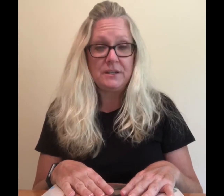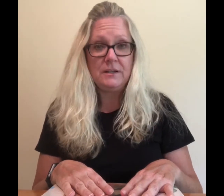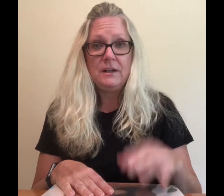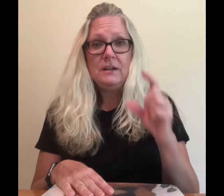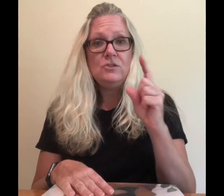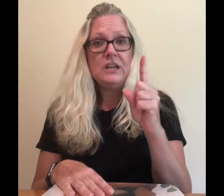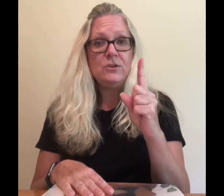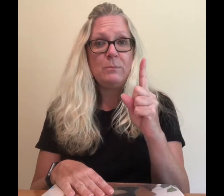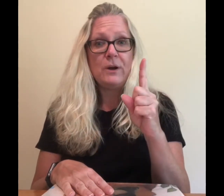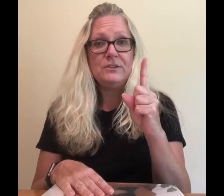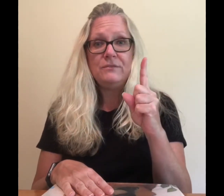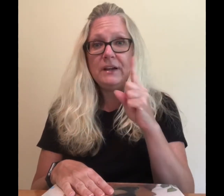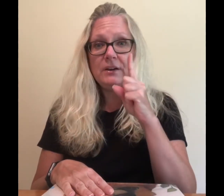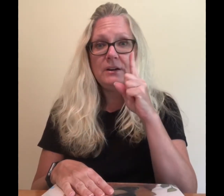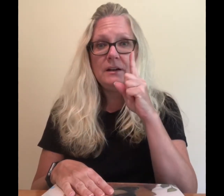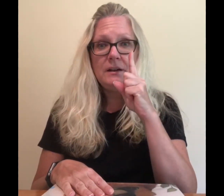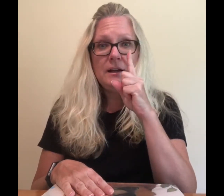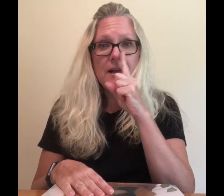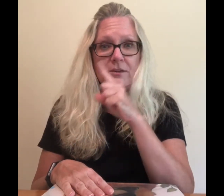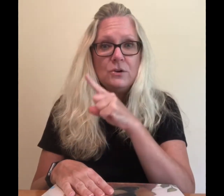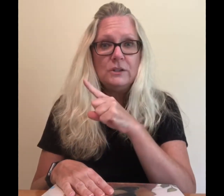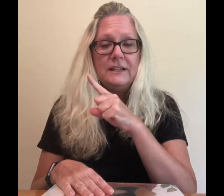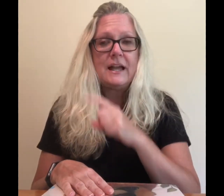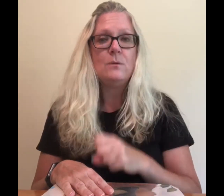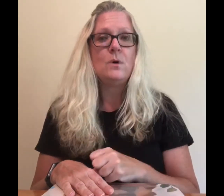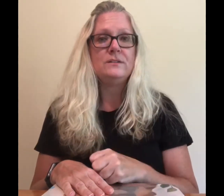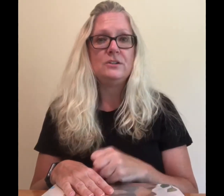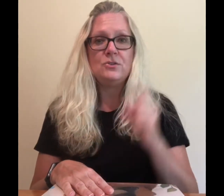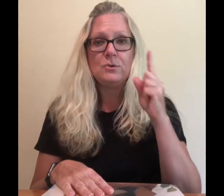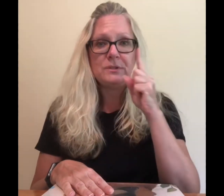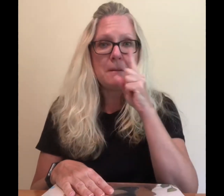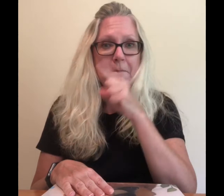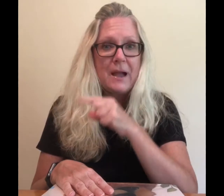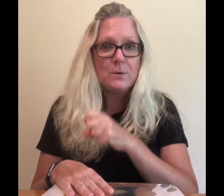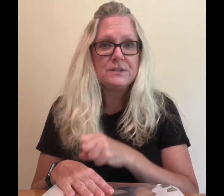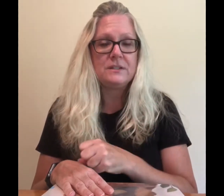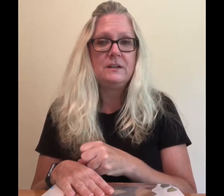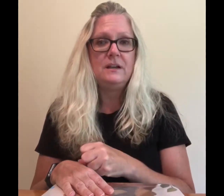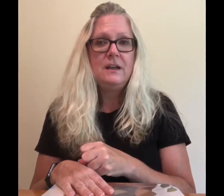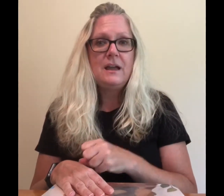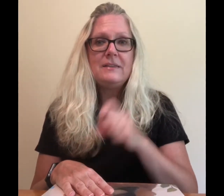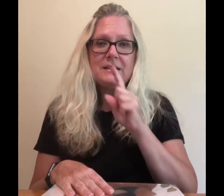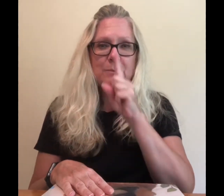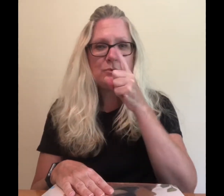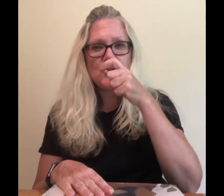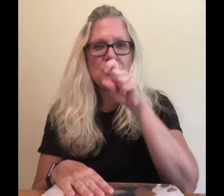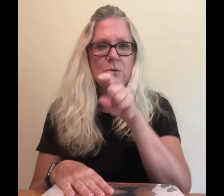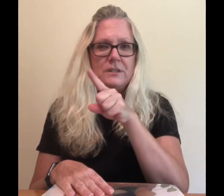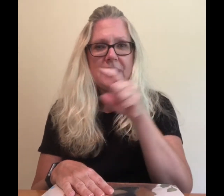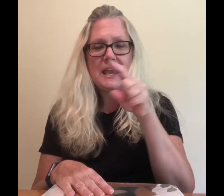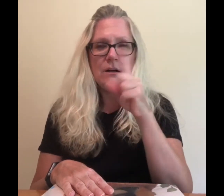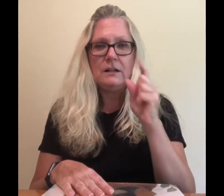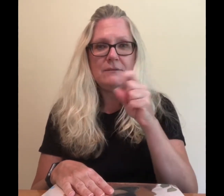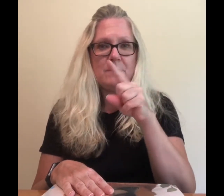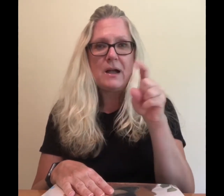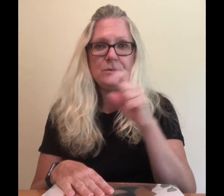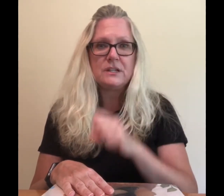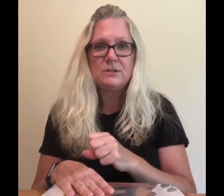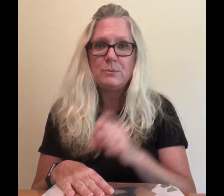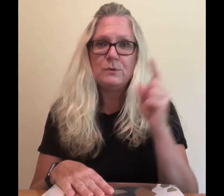You take your pointer finger and you go like that once on your nose, mouse. And that's supposed to show the tail of a mouse because it moves all